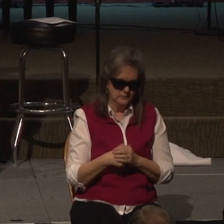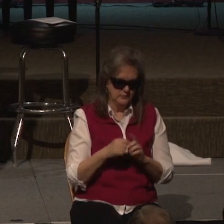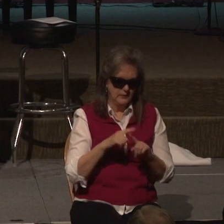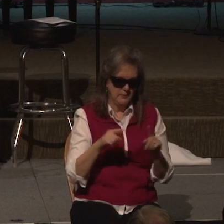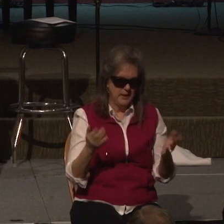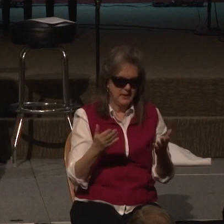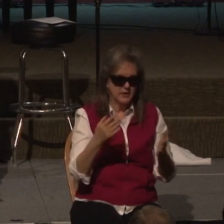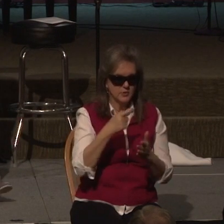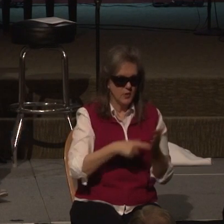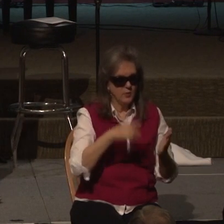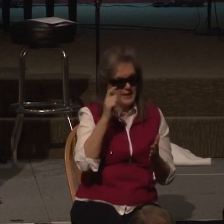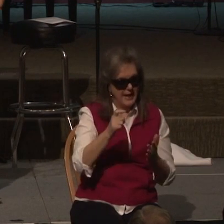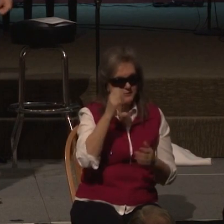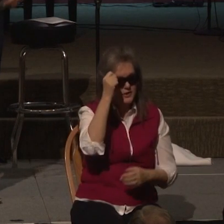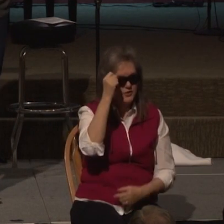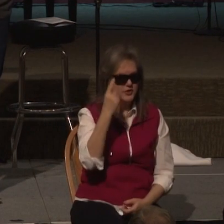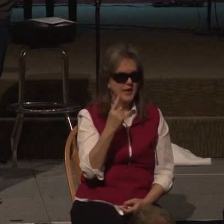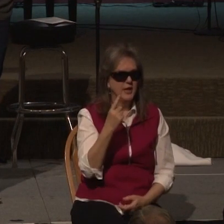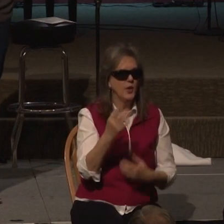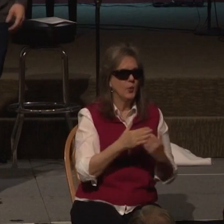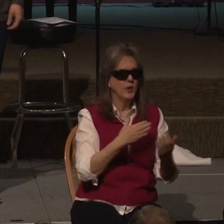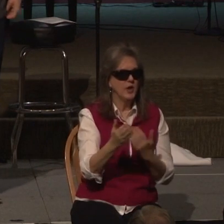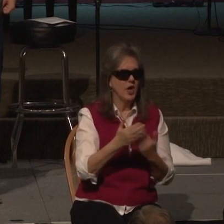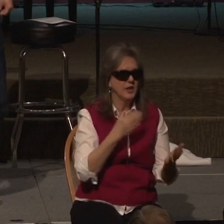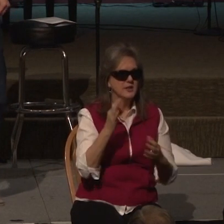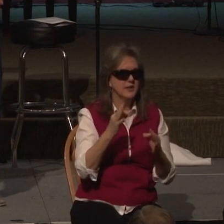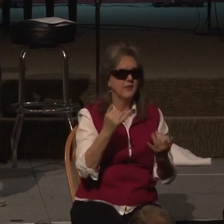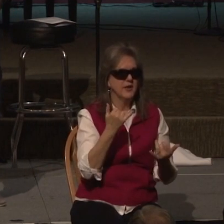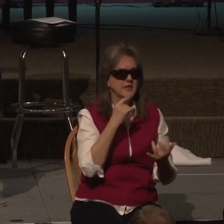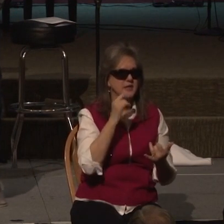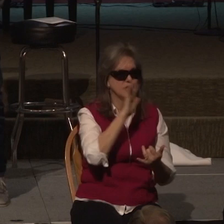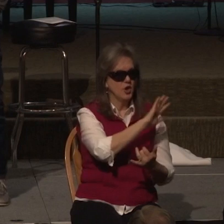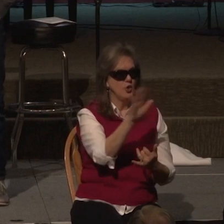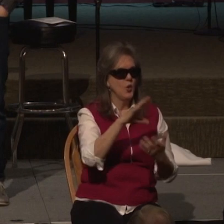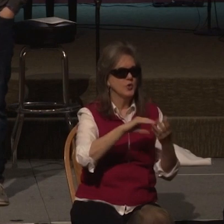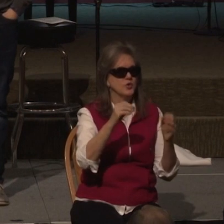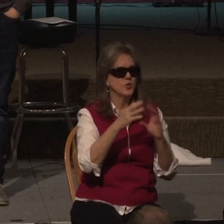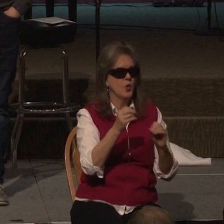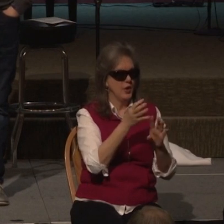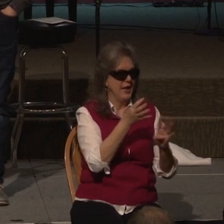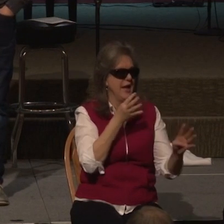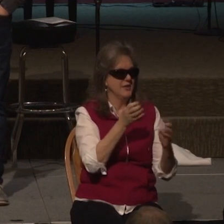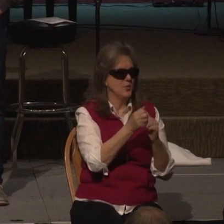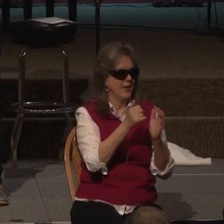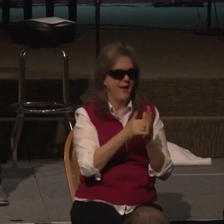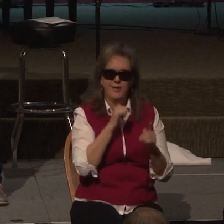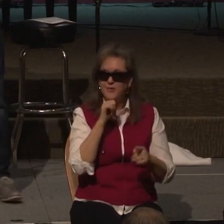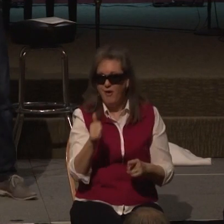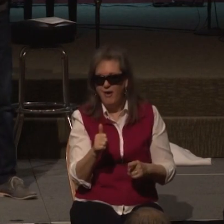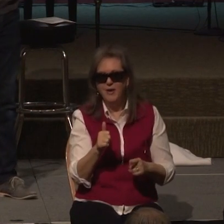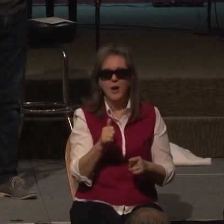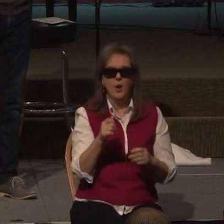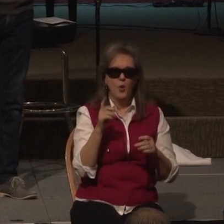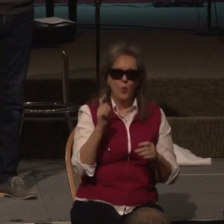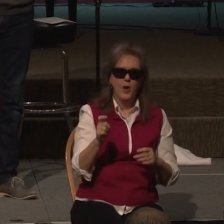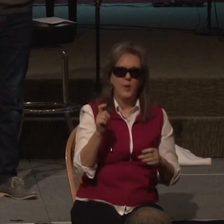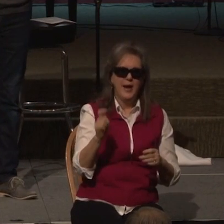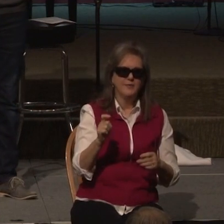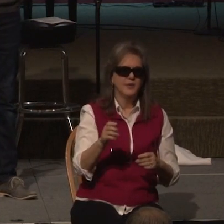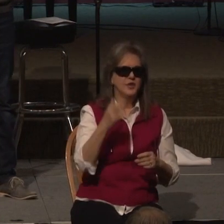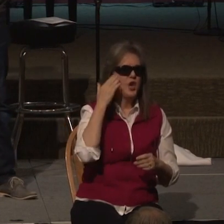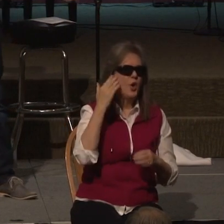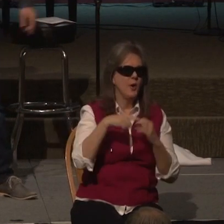But here's what we must understand. Regardless if this is your story lines up with that or not, what we need to know about this